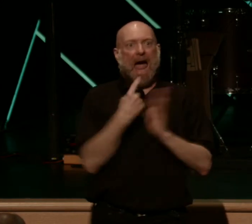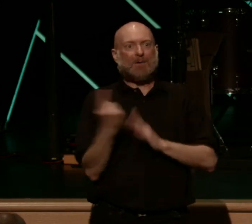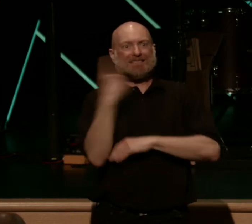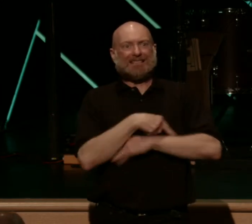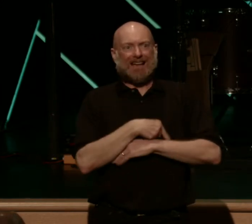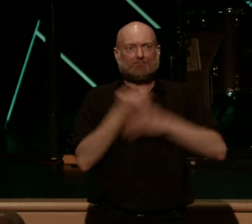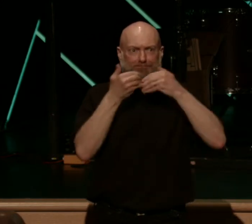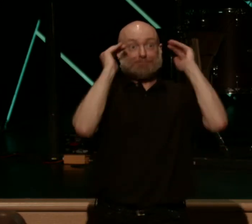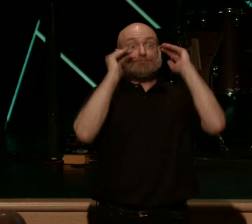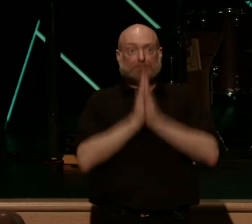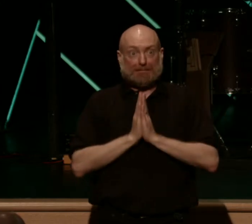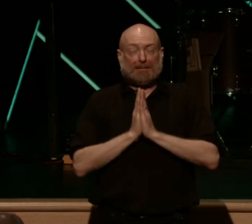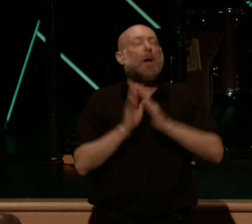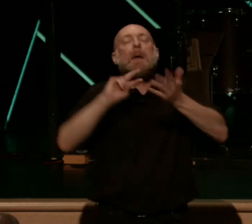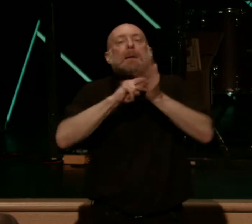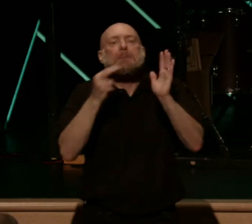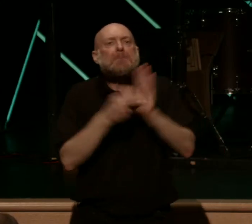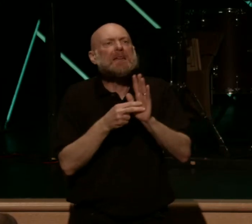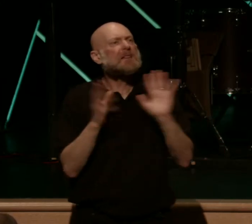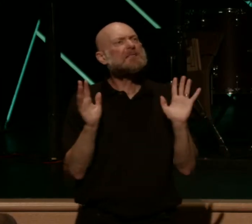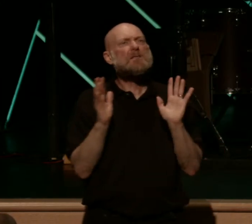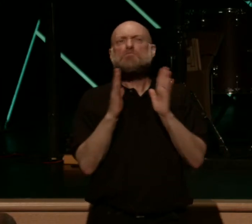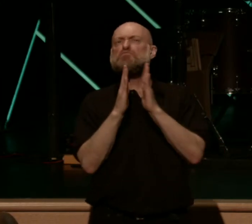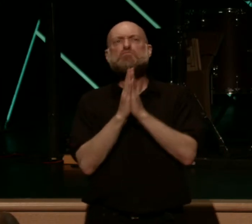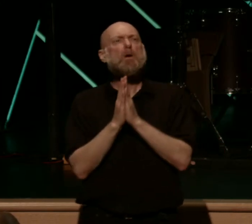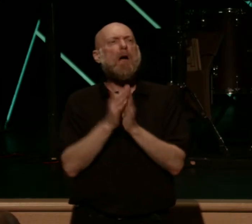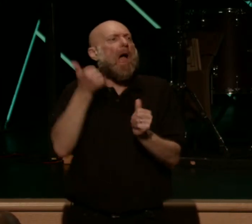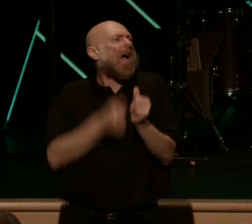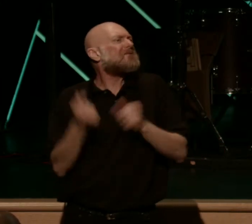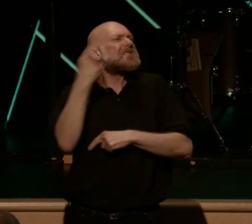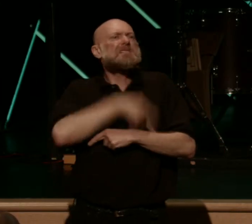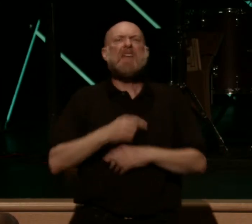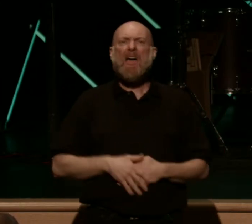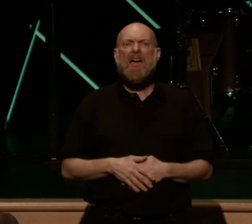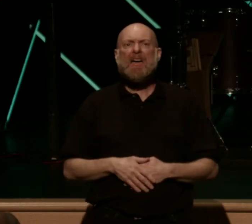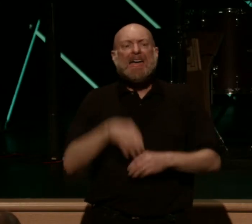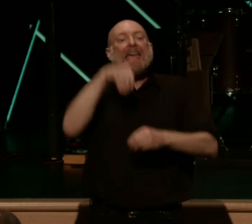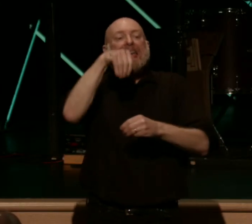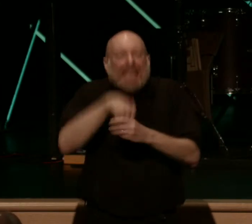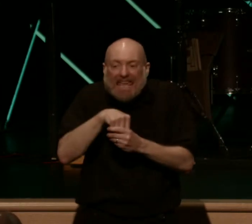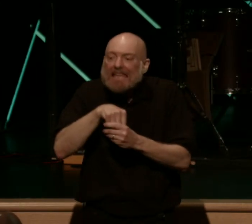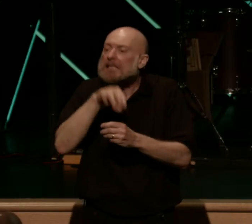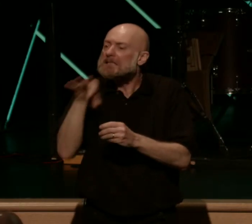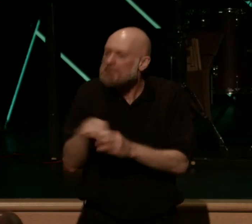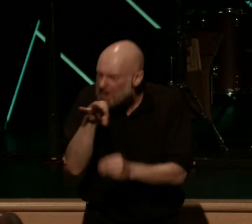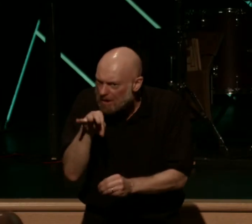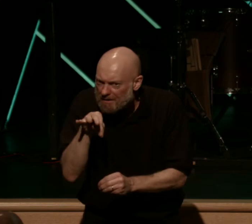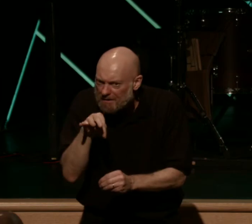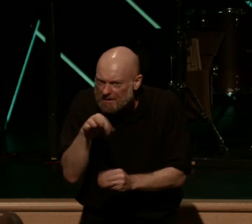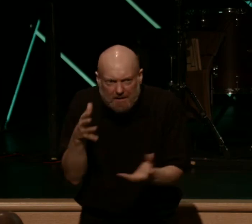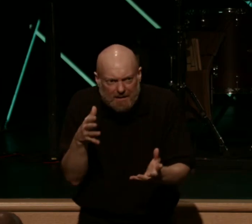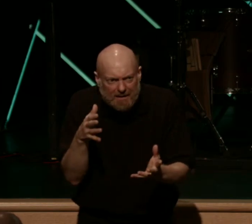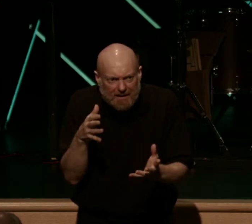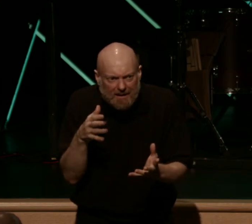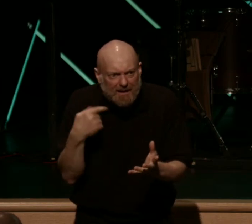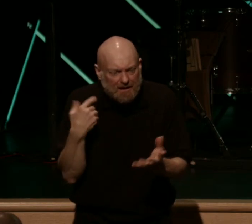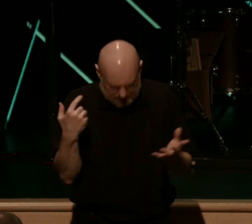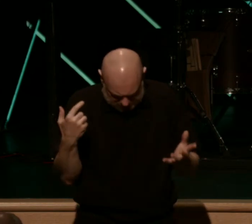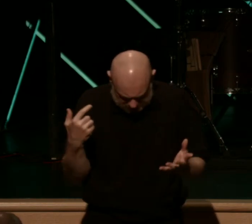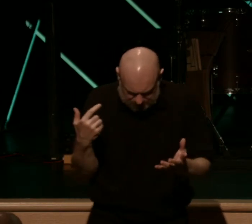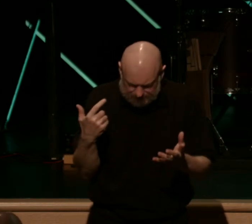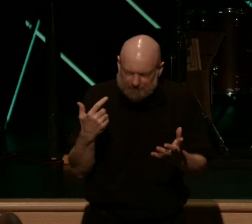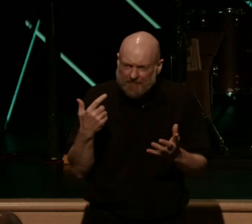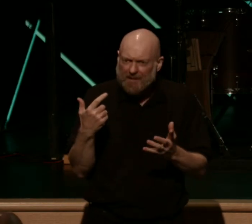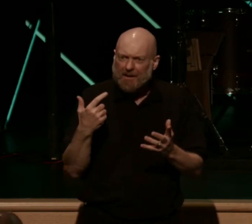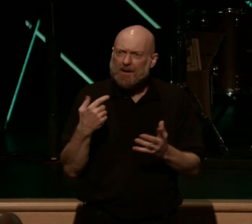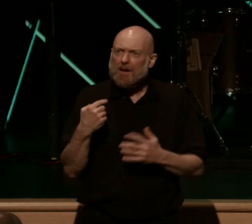day, but praying all the time, praying every day in the Spirit. We're praying along the lines